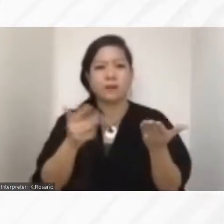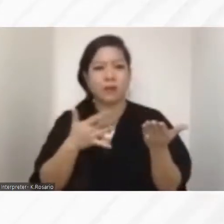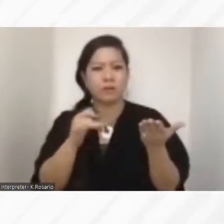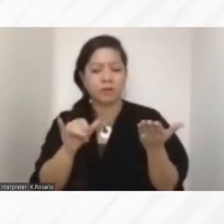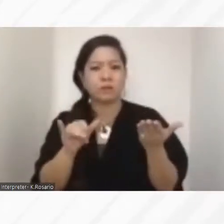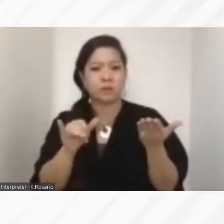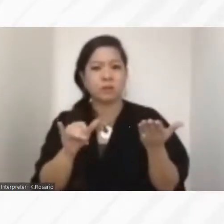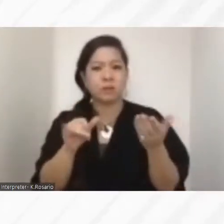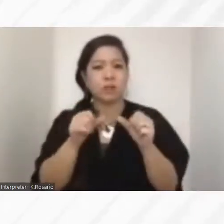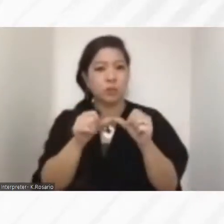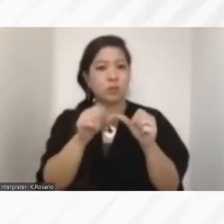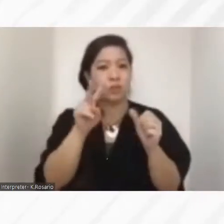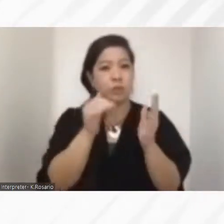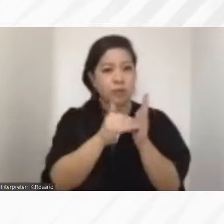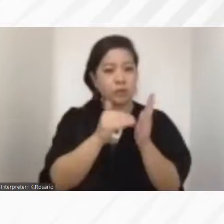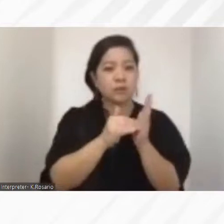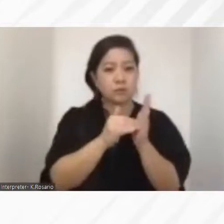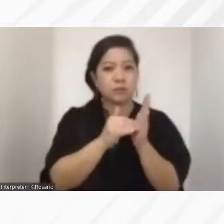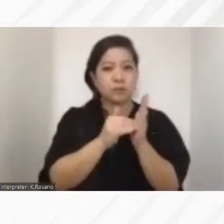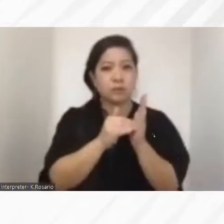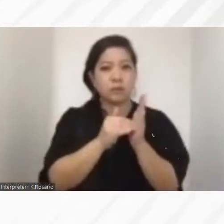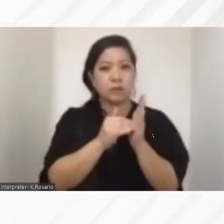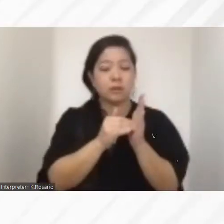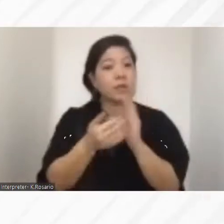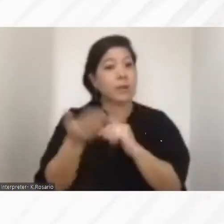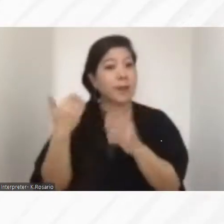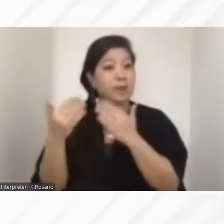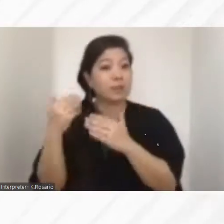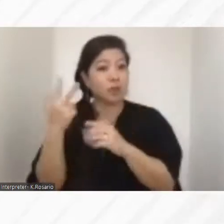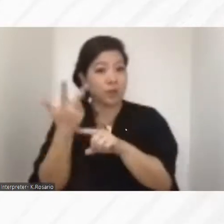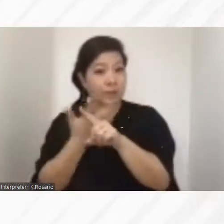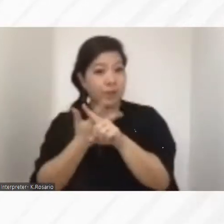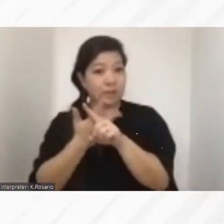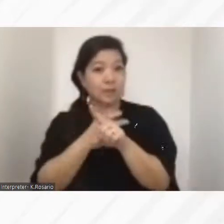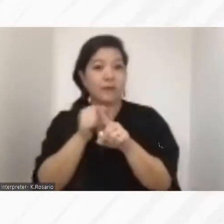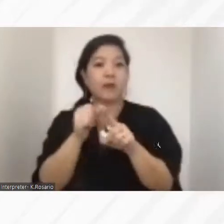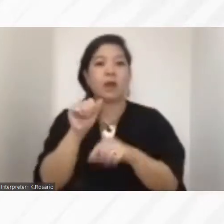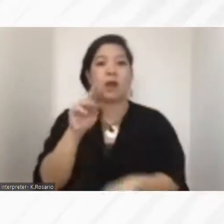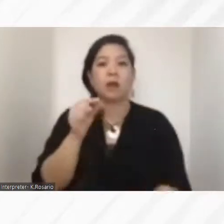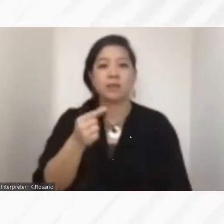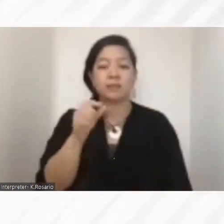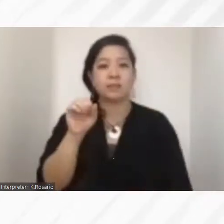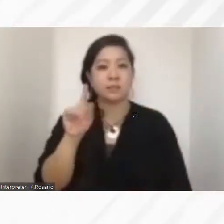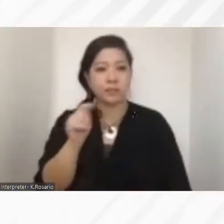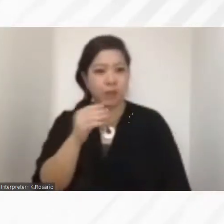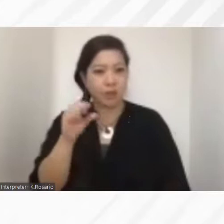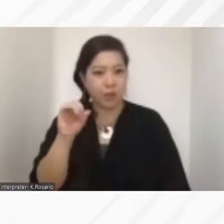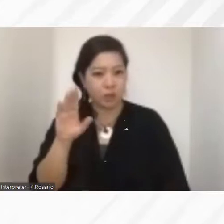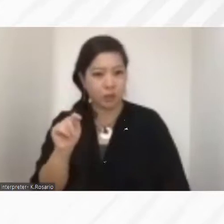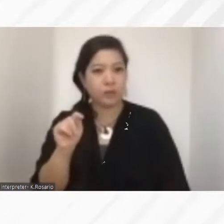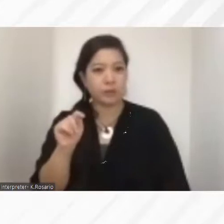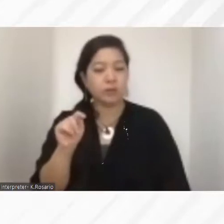to 2,209. The past 3 months, August, September, and October totaled